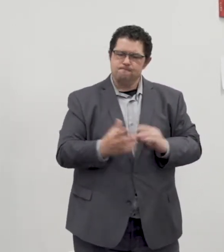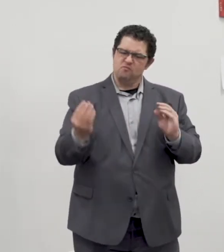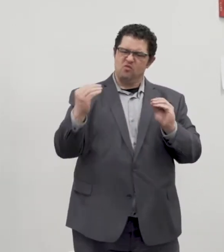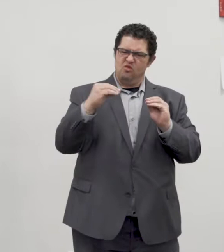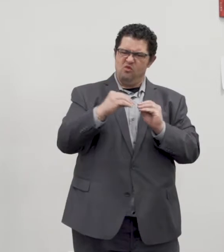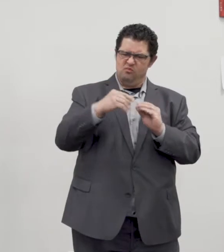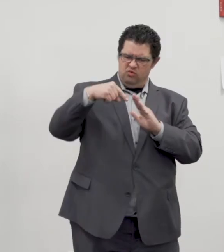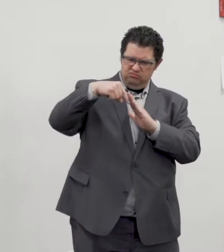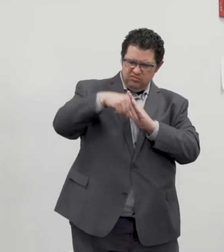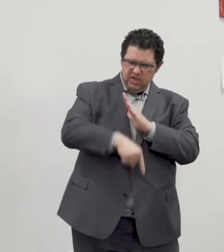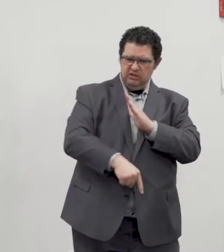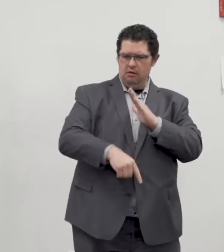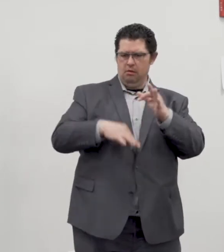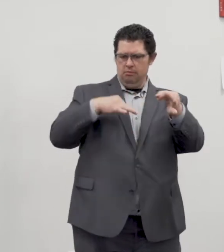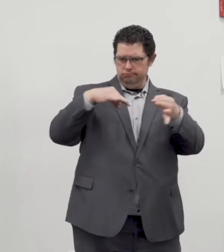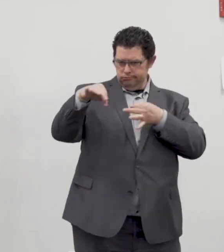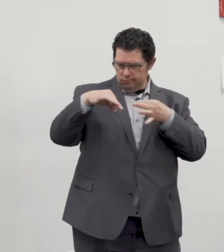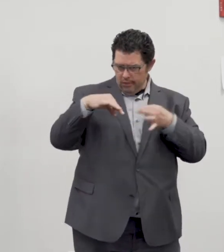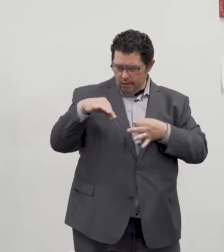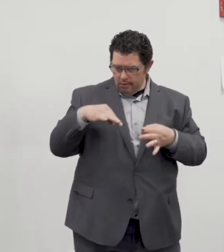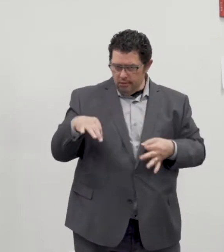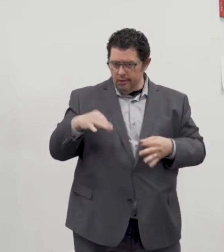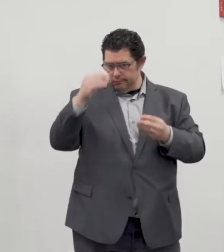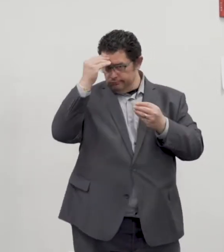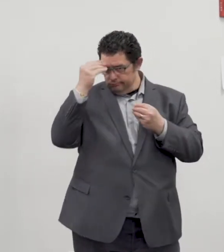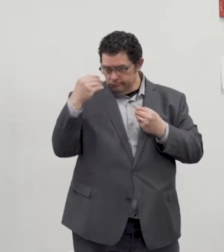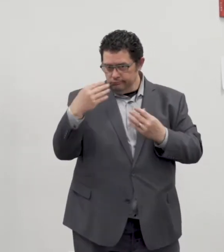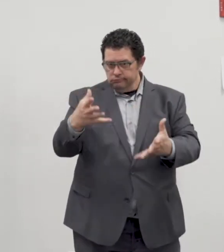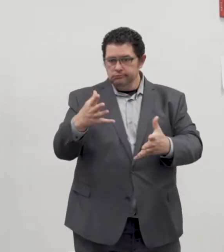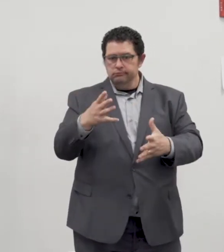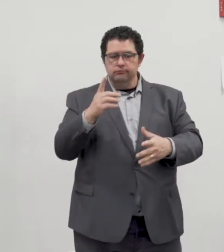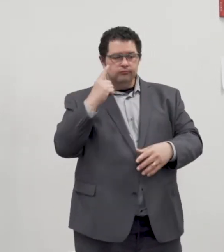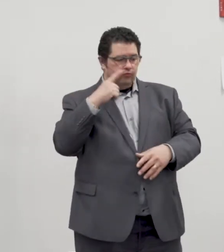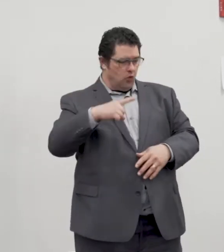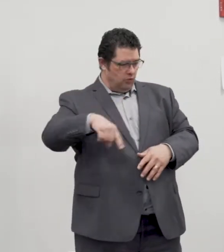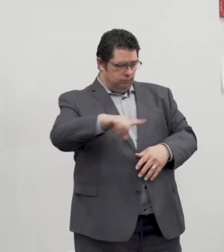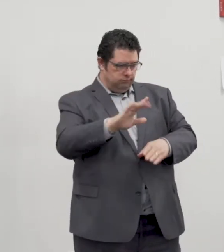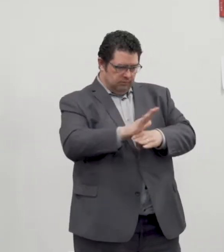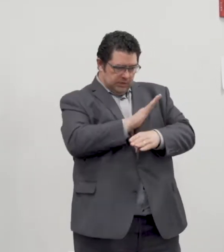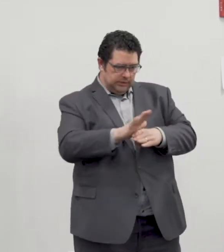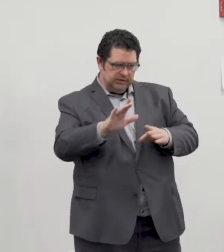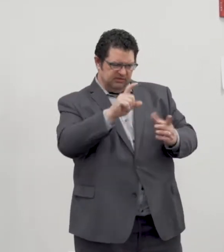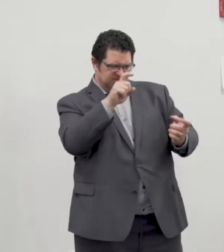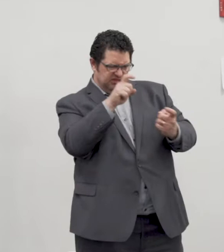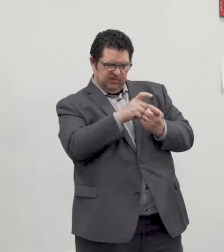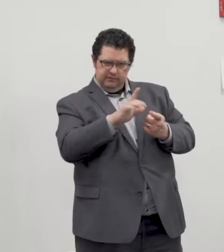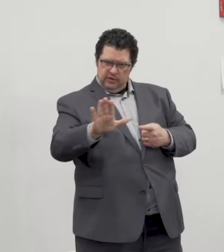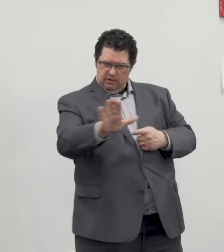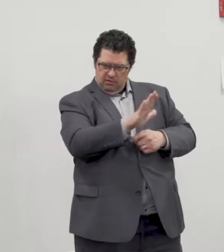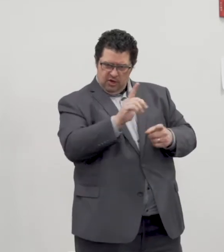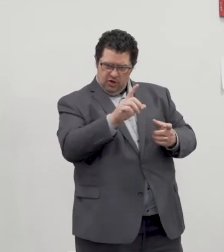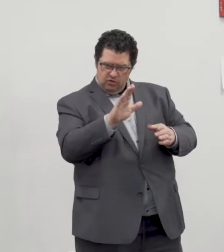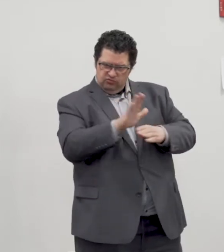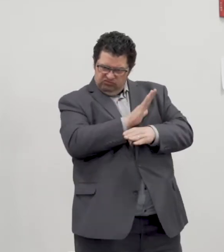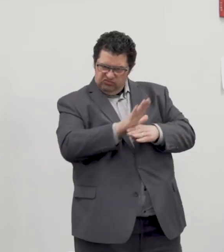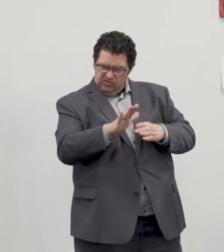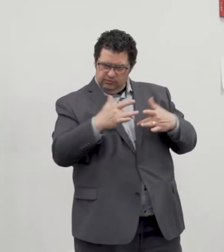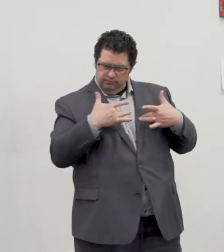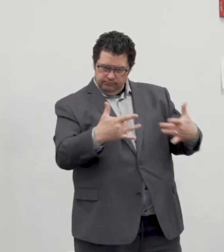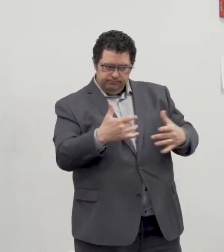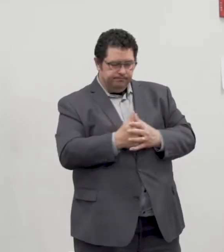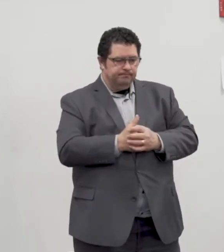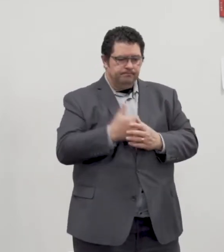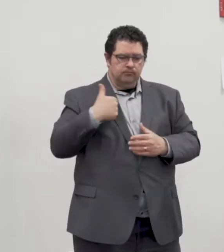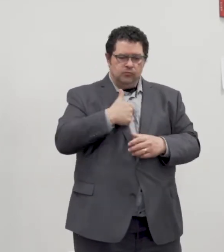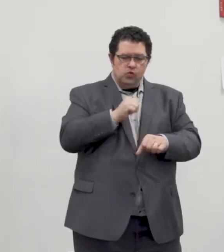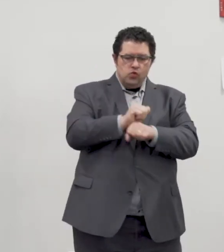detailed guidelines for businesses specific to their industry, and those will come later in the week. We're working on those with the City of